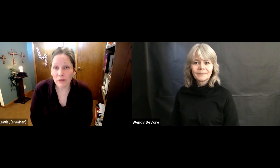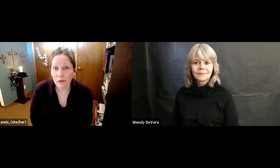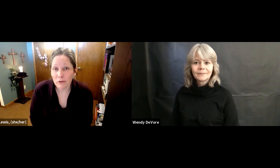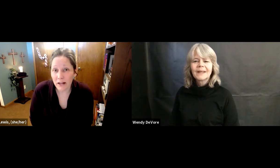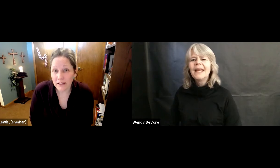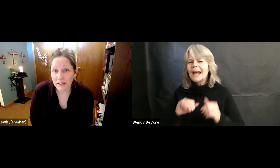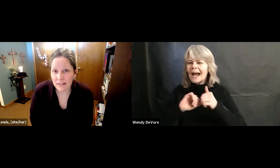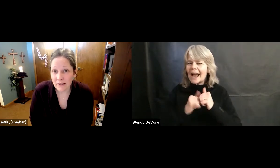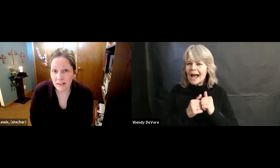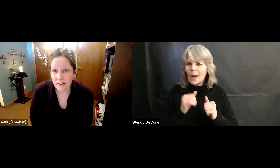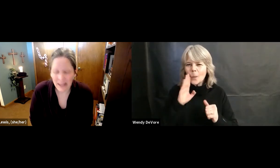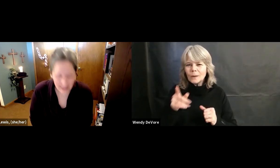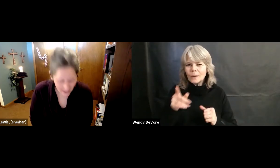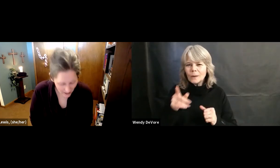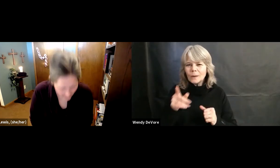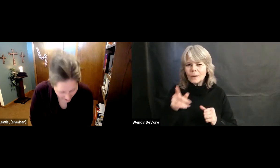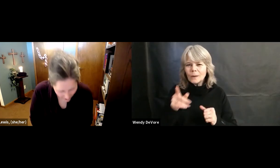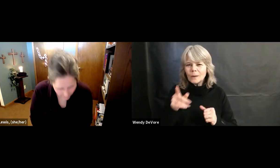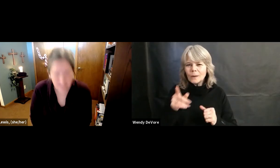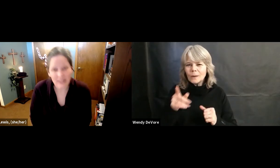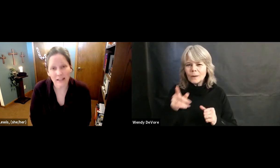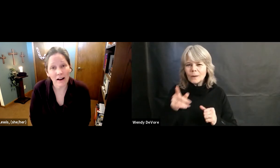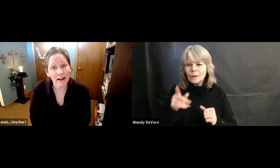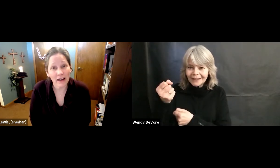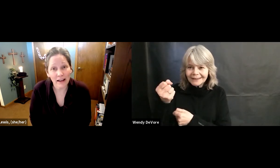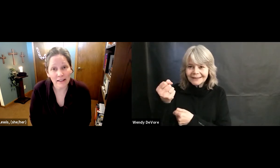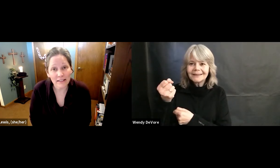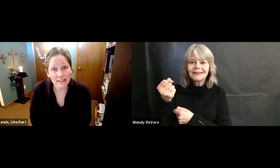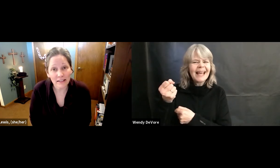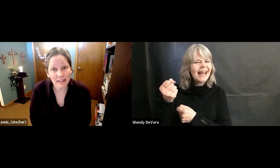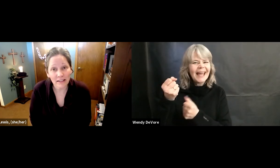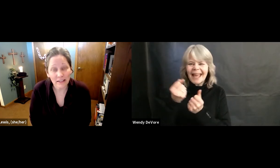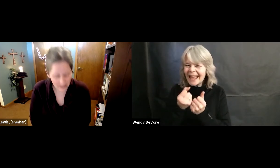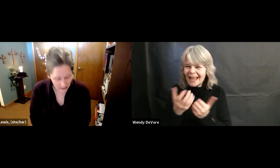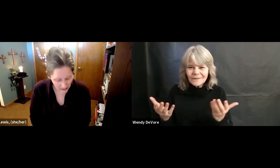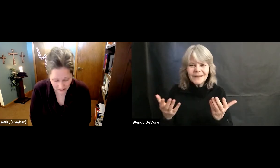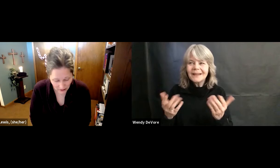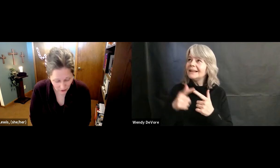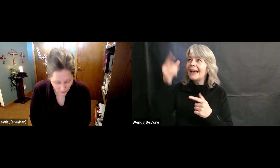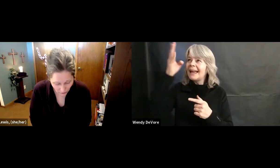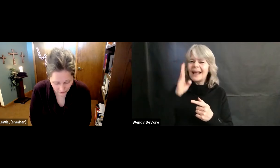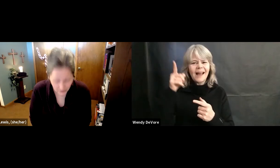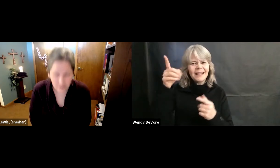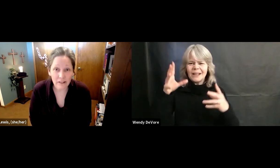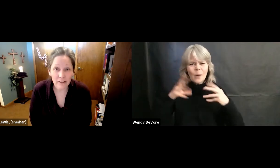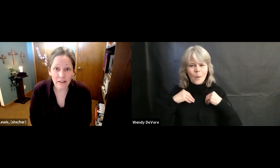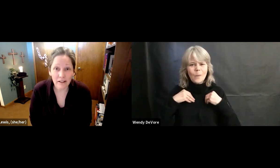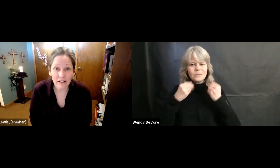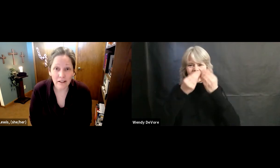How will you trust that everything God has is yours?